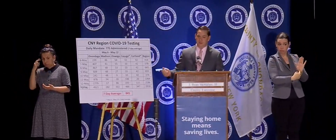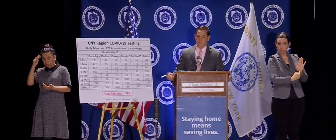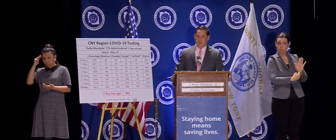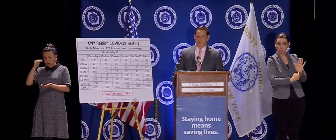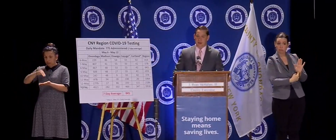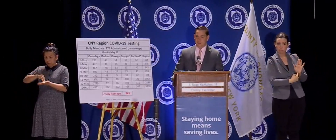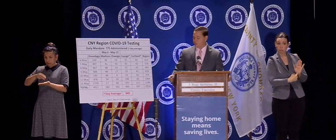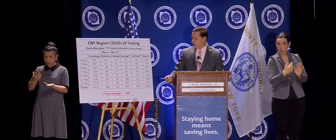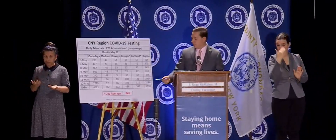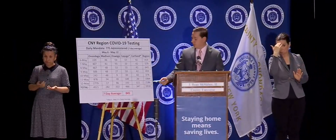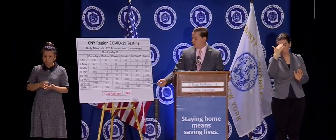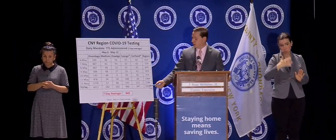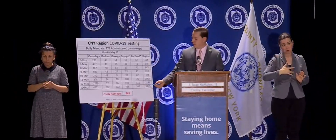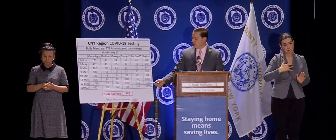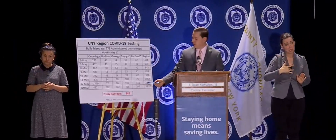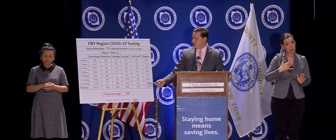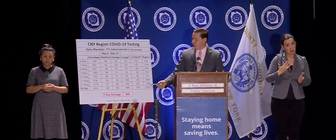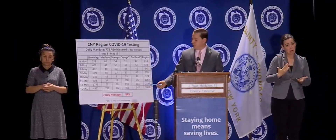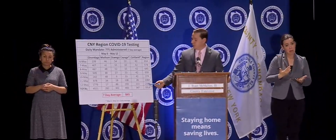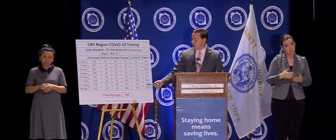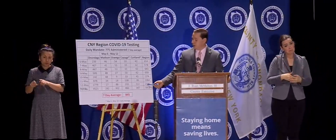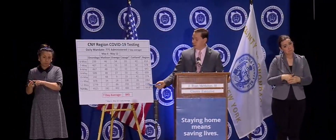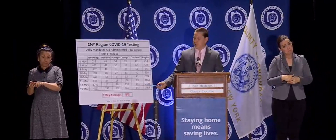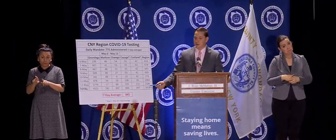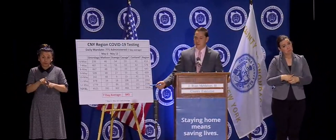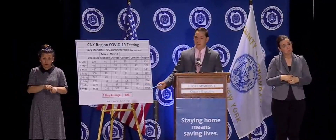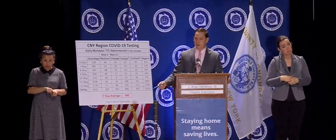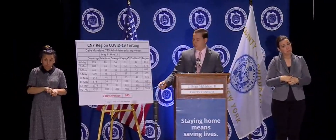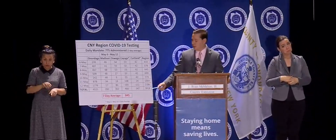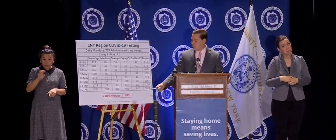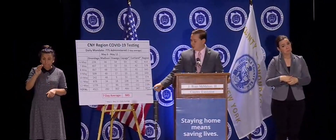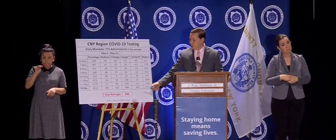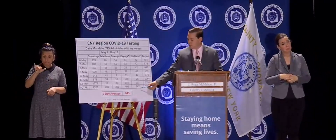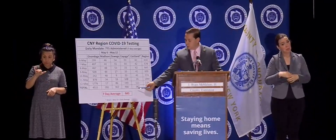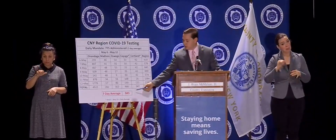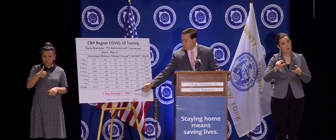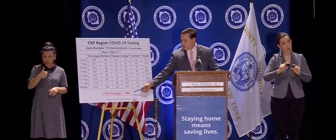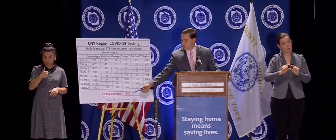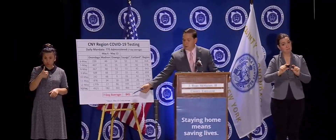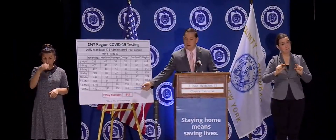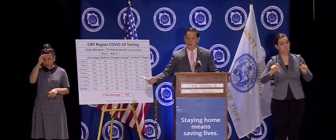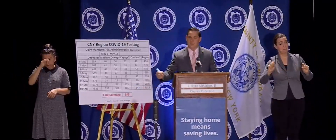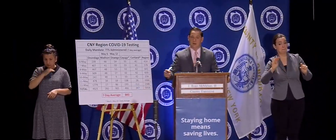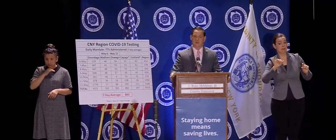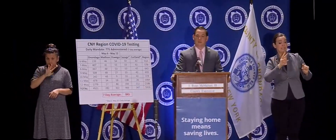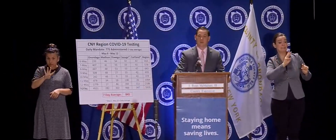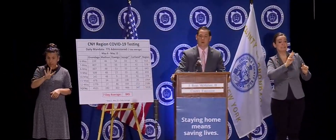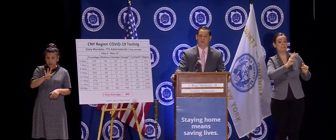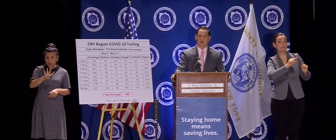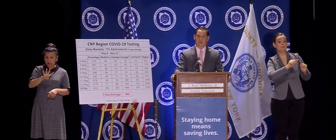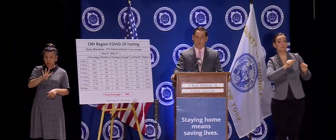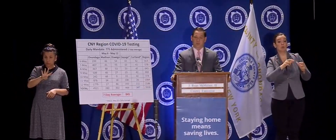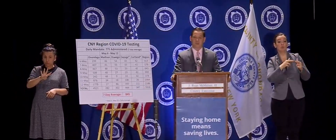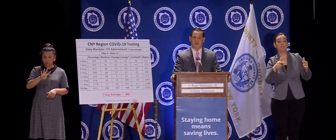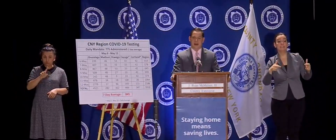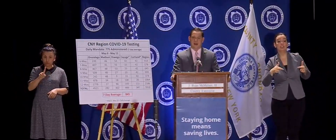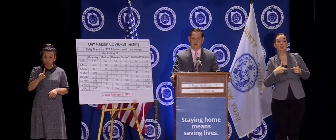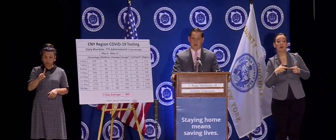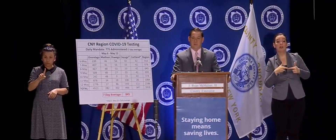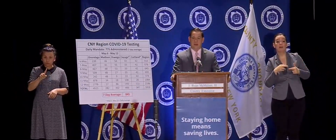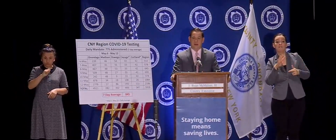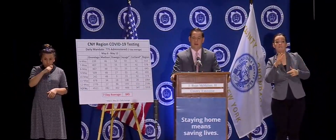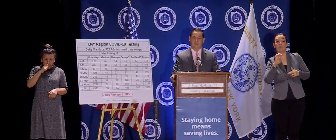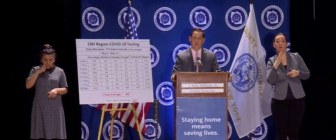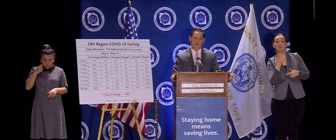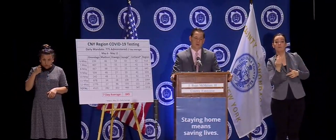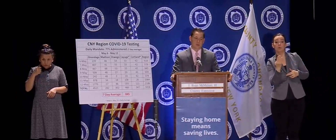the 7-day tomorrow, and there's going to be another number like this, and this number is going to be 25, 30% higher